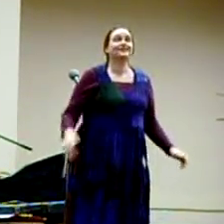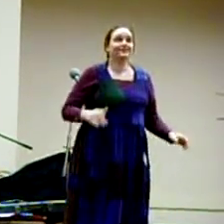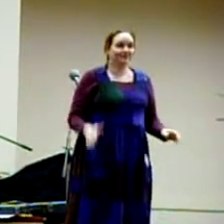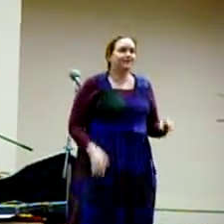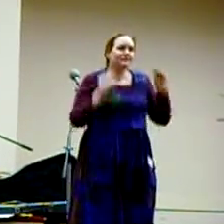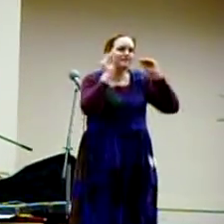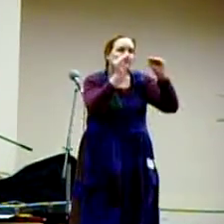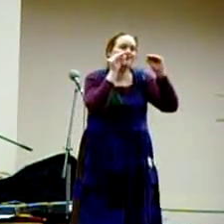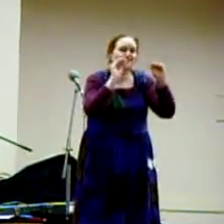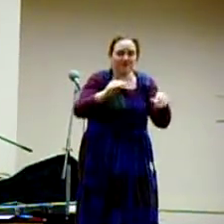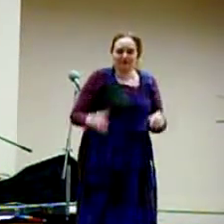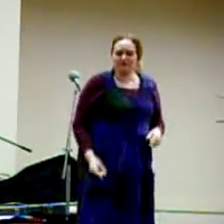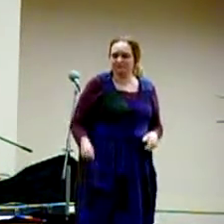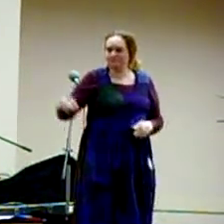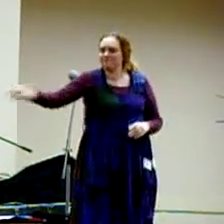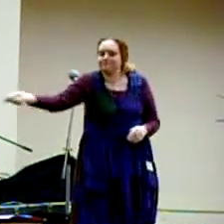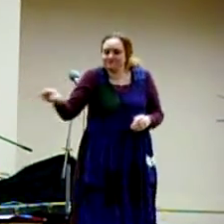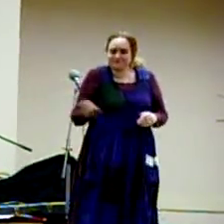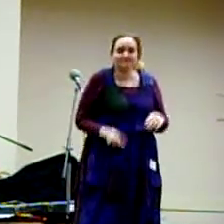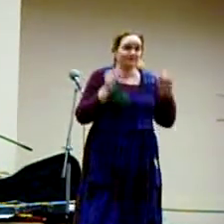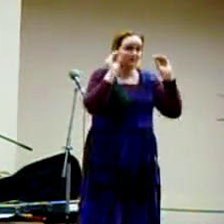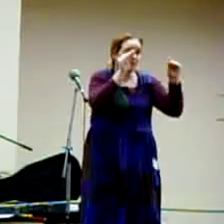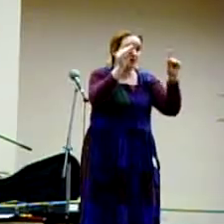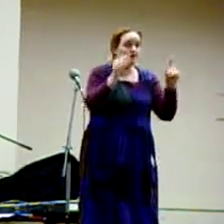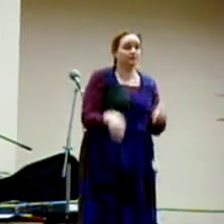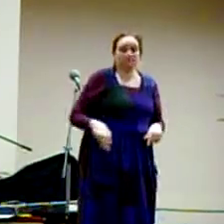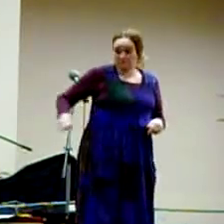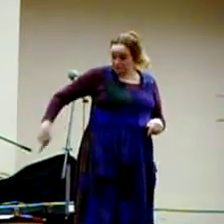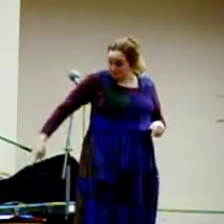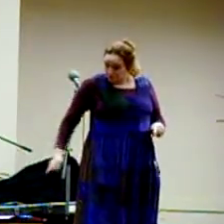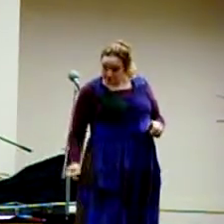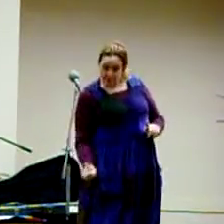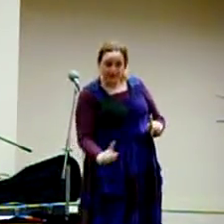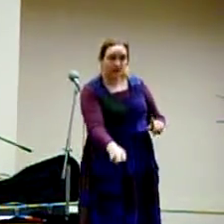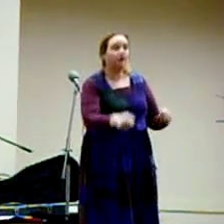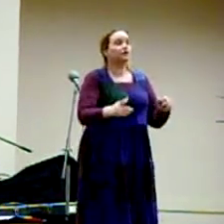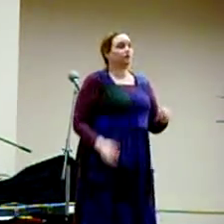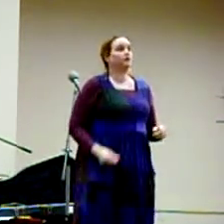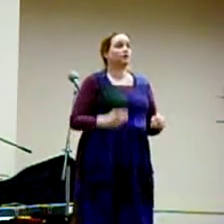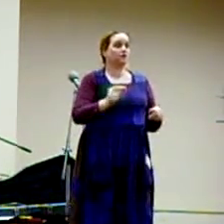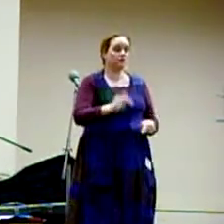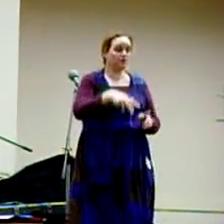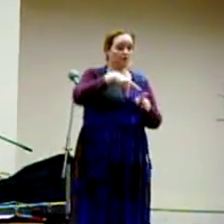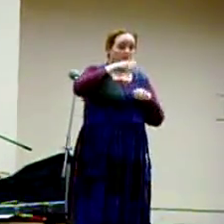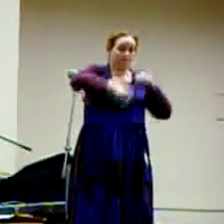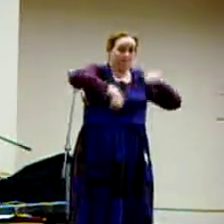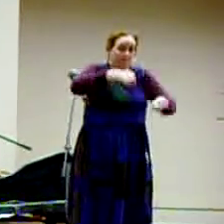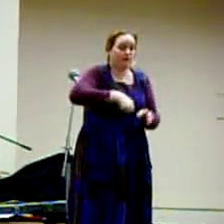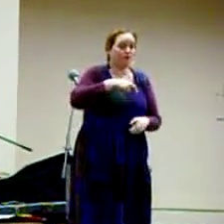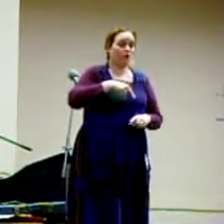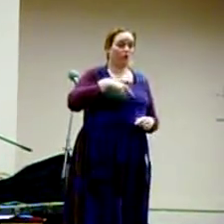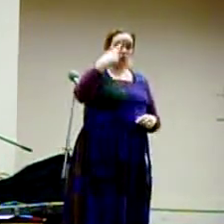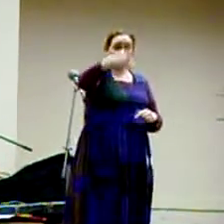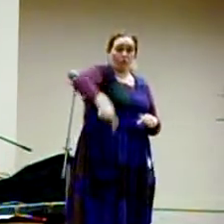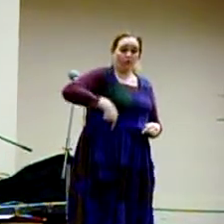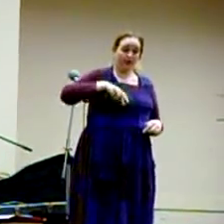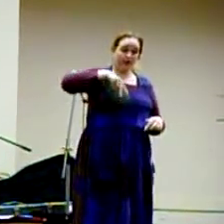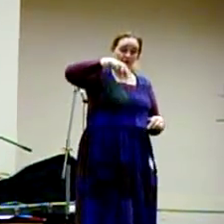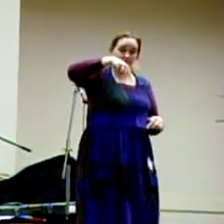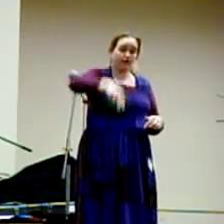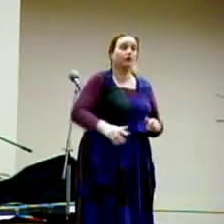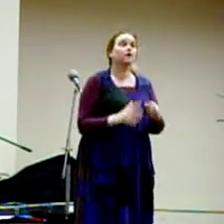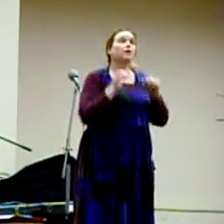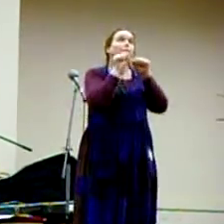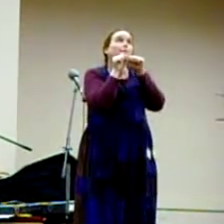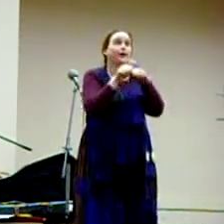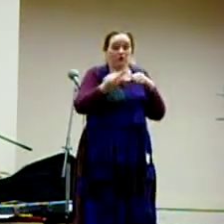They can teach a dog to fetch, they can teach a dog to eat, they can teach a dog to ride a bike and balance on a wheel, teach a dog to